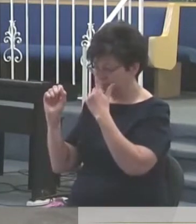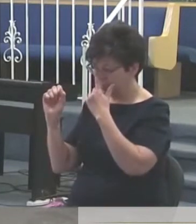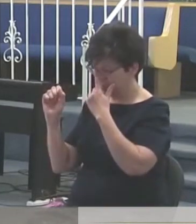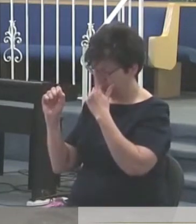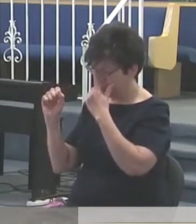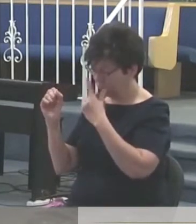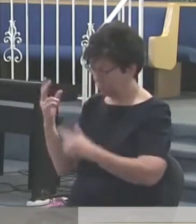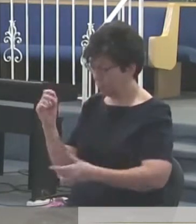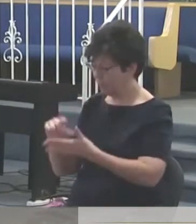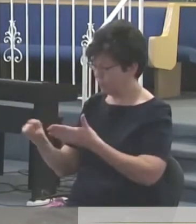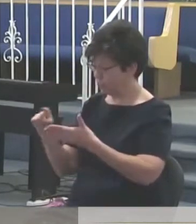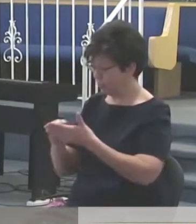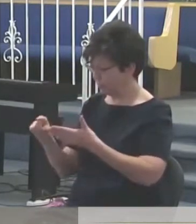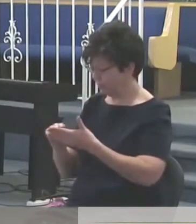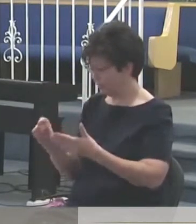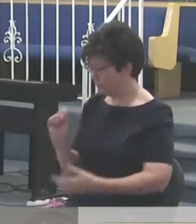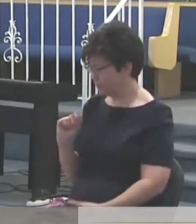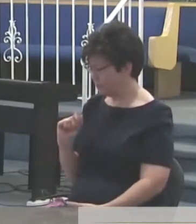12. Got two verses there.